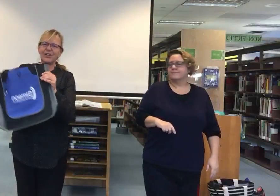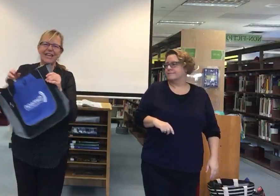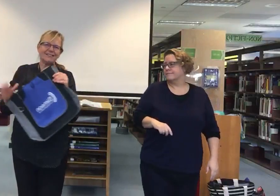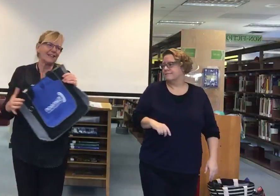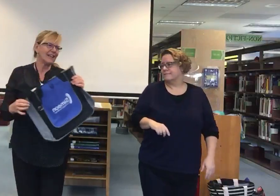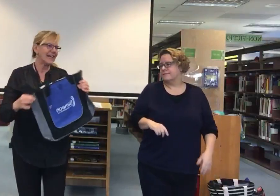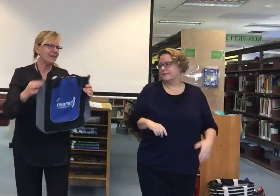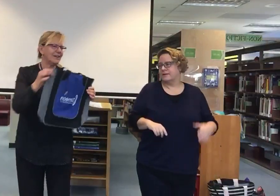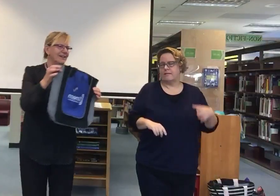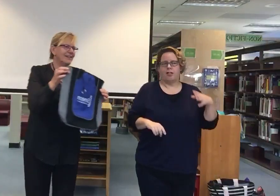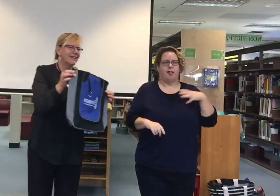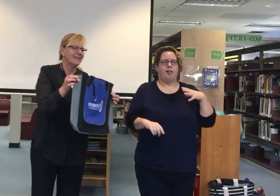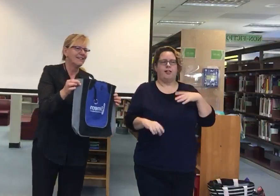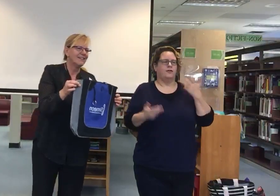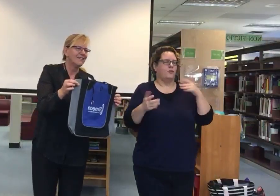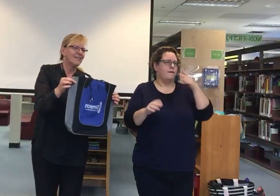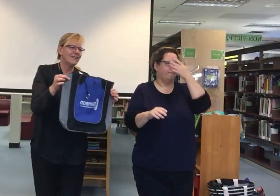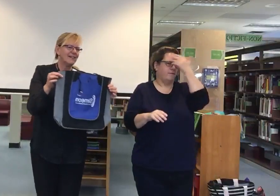In case I forget, Alana,